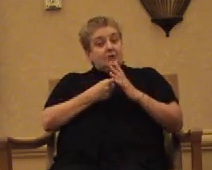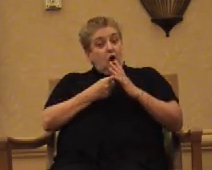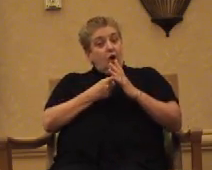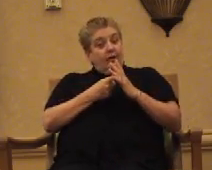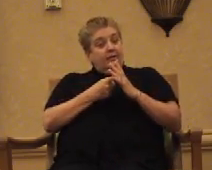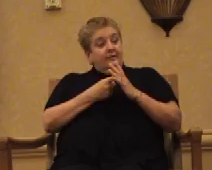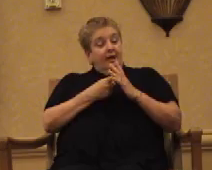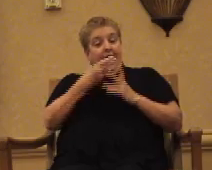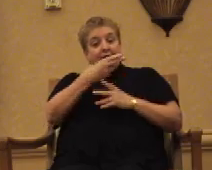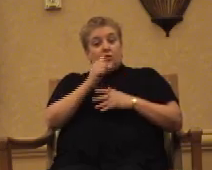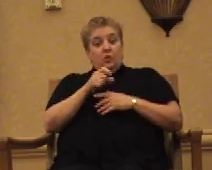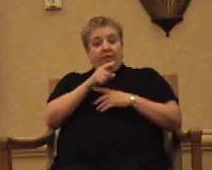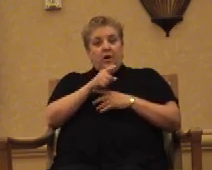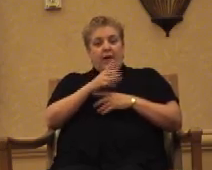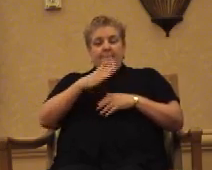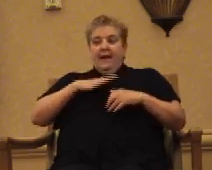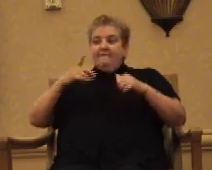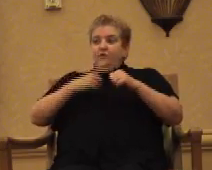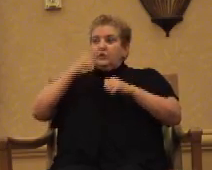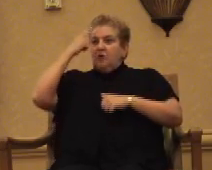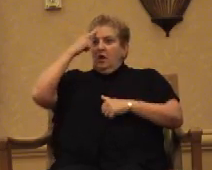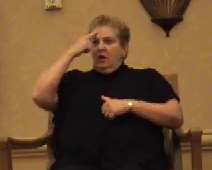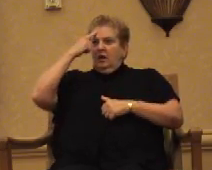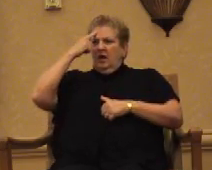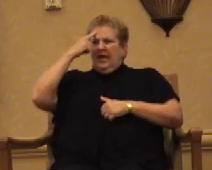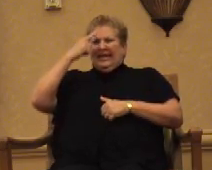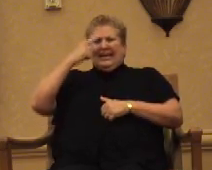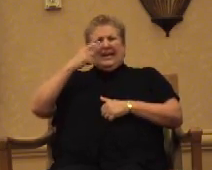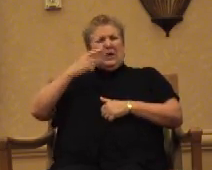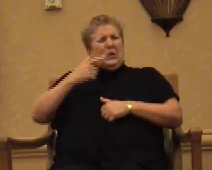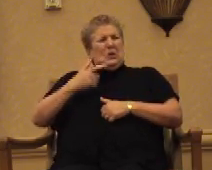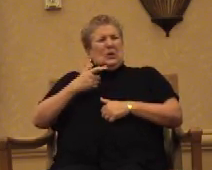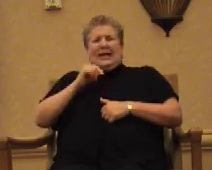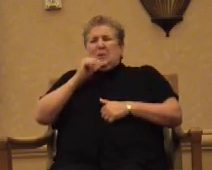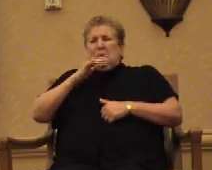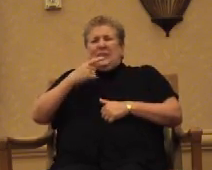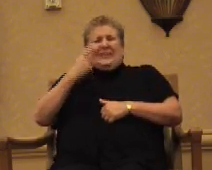and my first thought was, I don't think I'm Jewish enough to fit in around here.